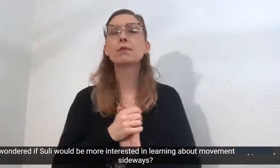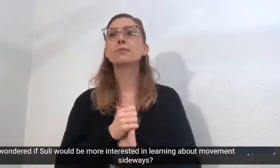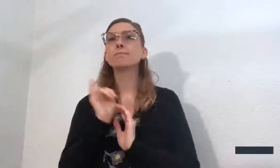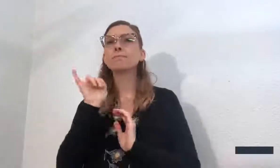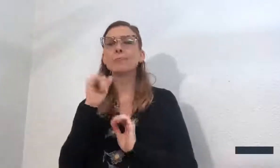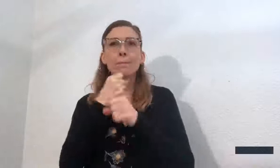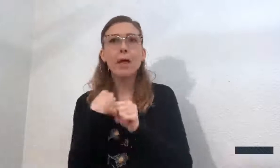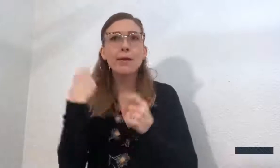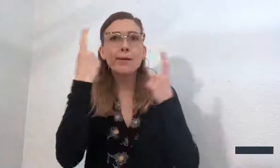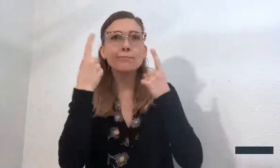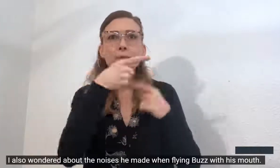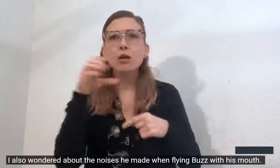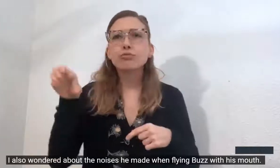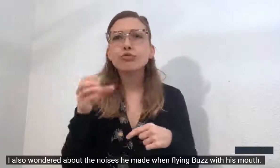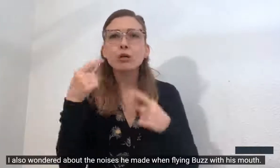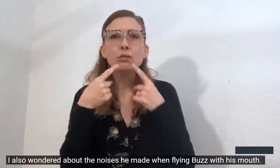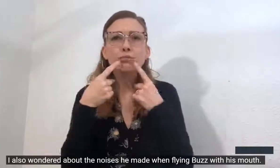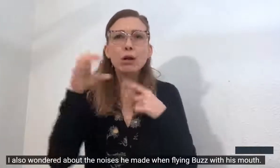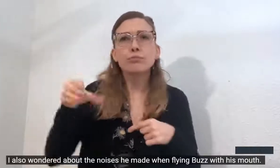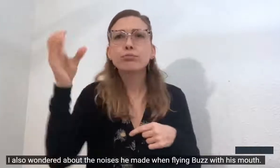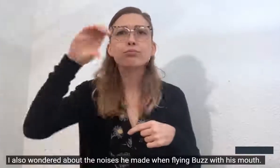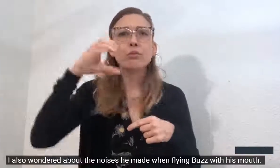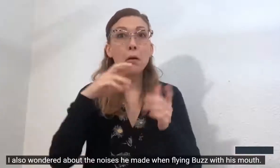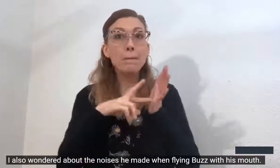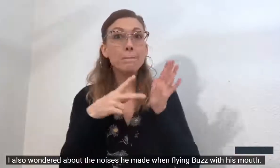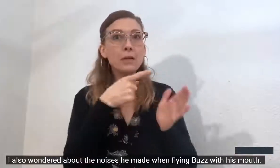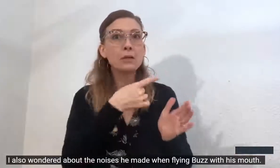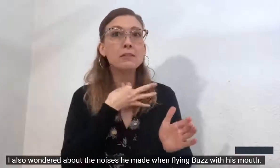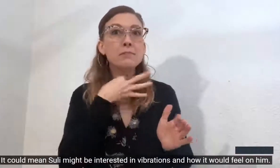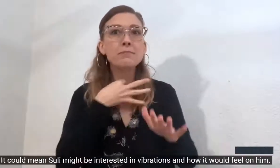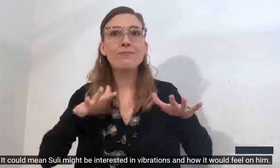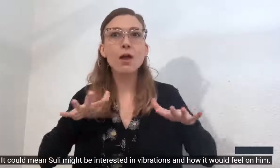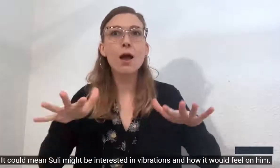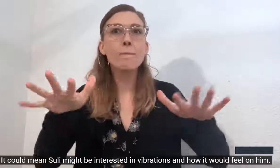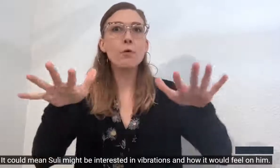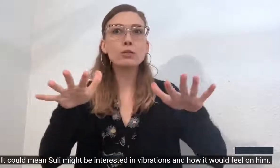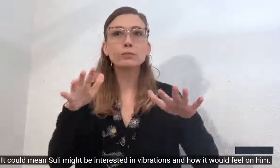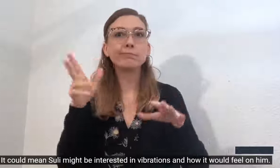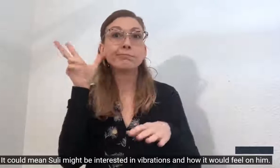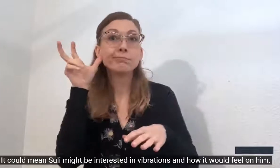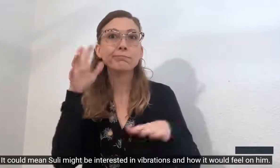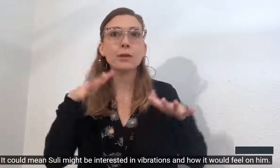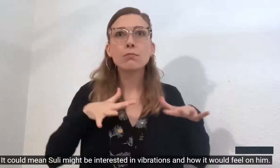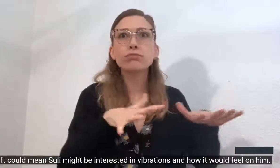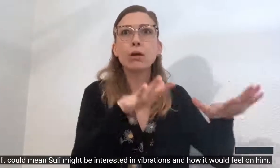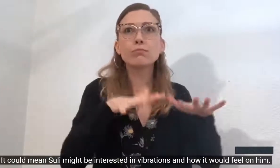sideways. Made me start to consider the noises he made when he was flying with Buzz. Would he be interested